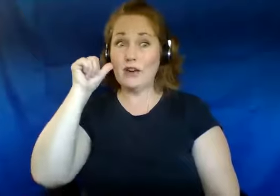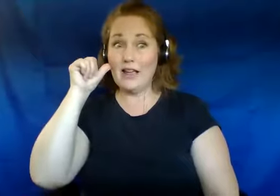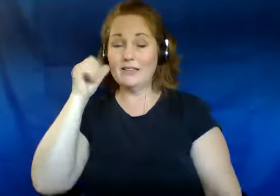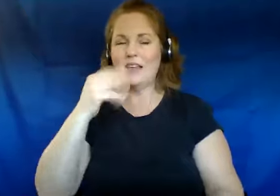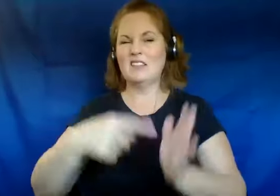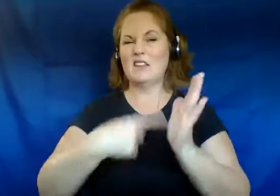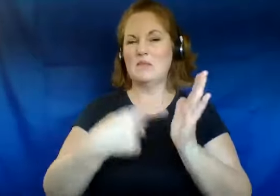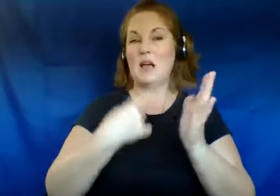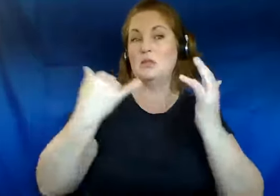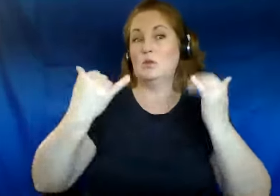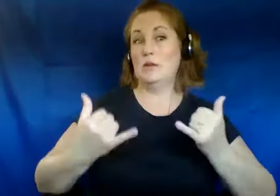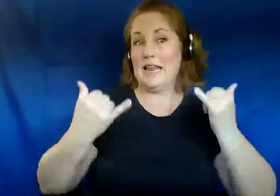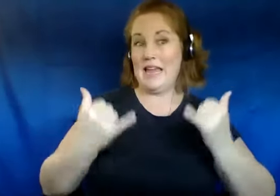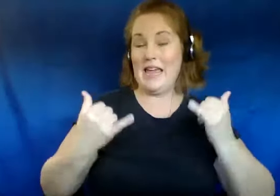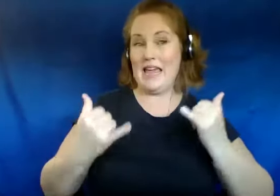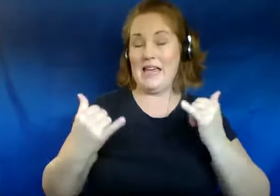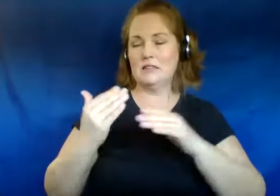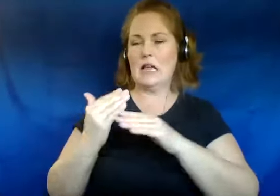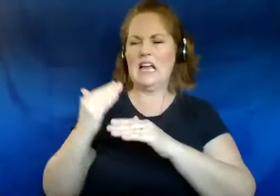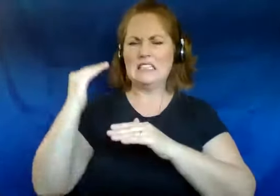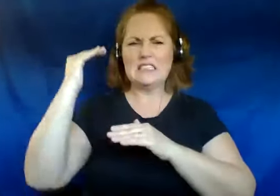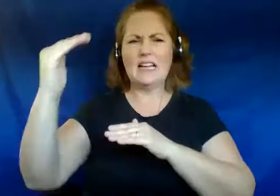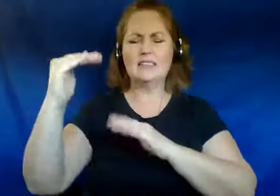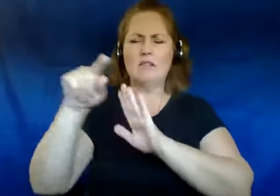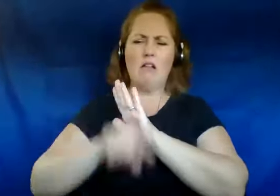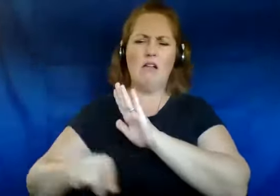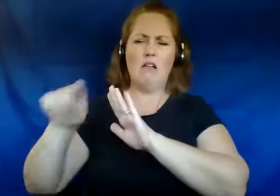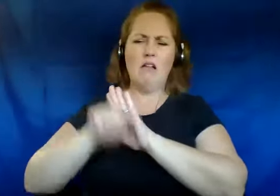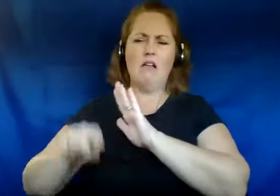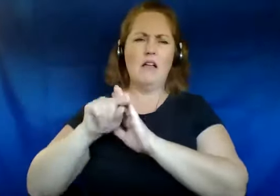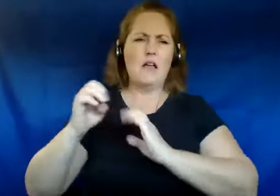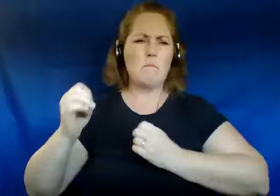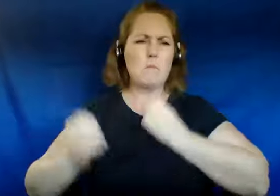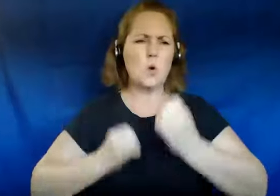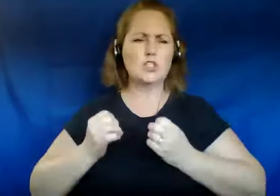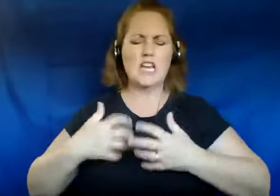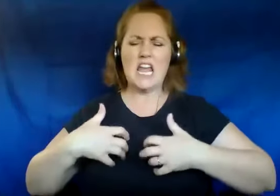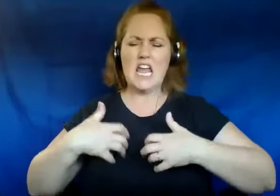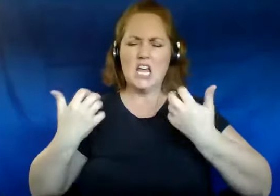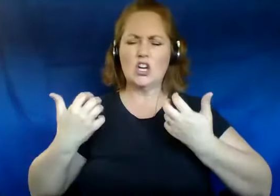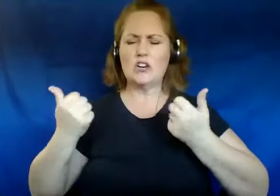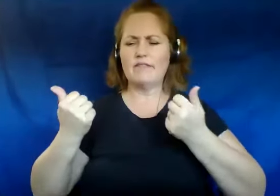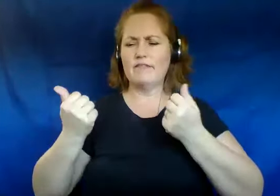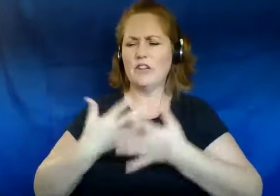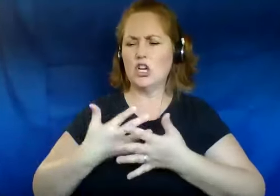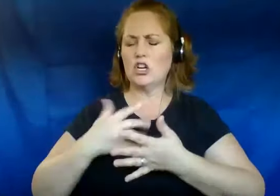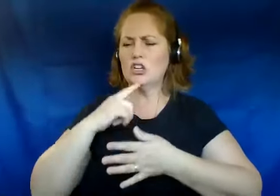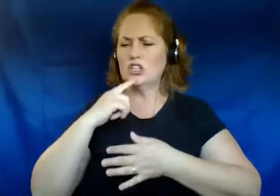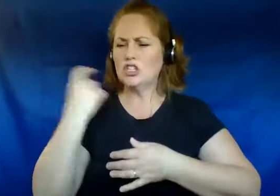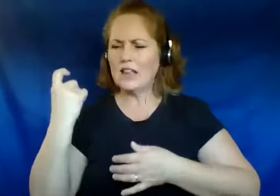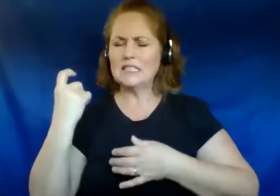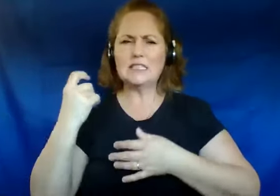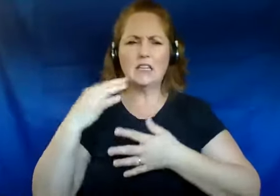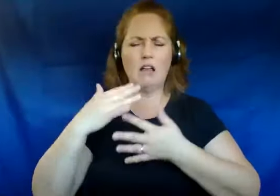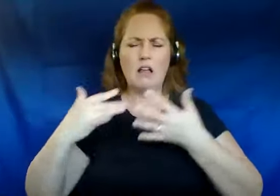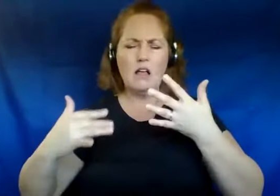today's excesses of negative emotion, anger, fear, jealousy, and the like.